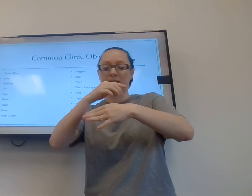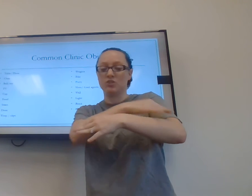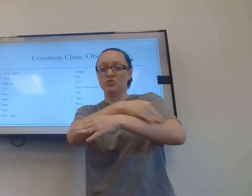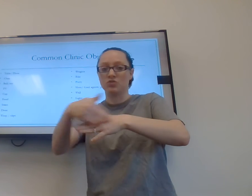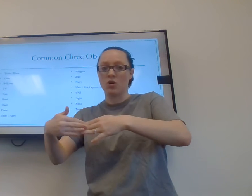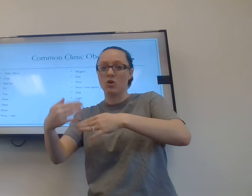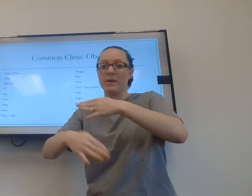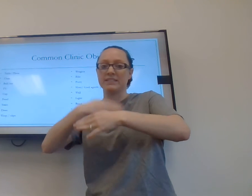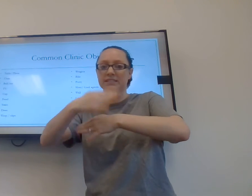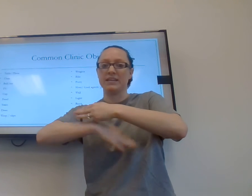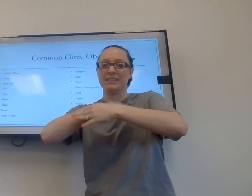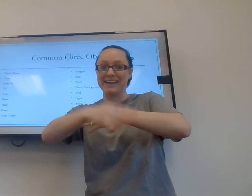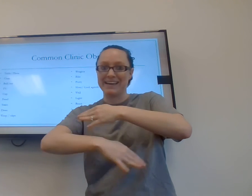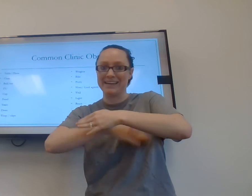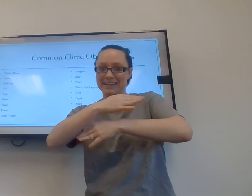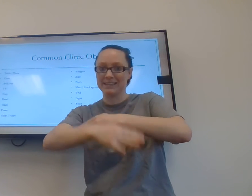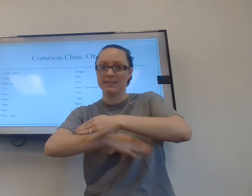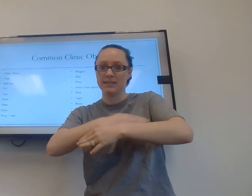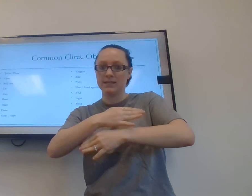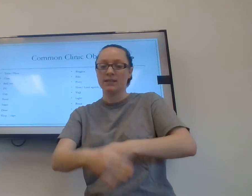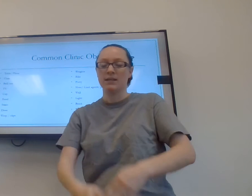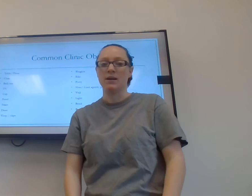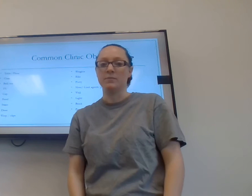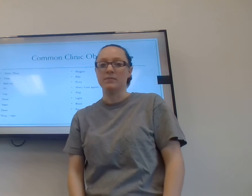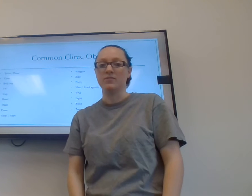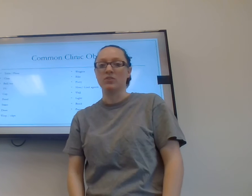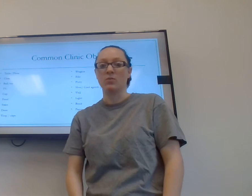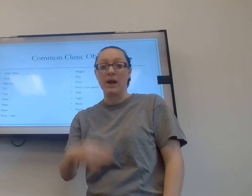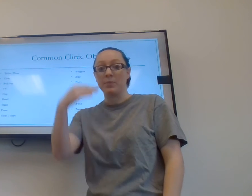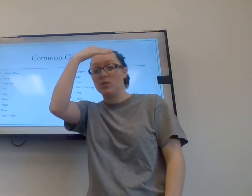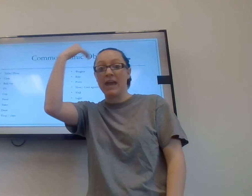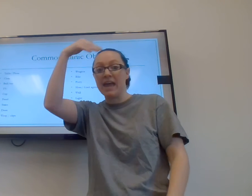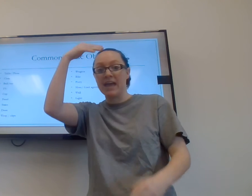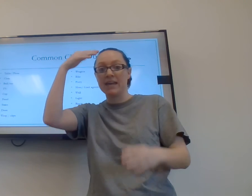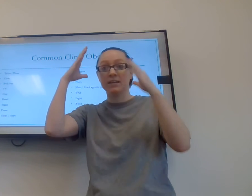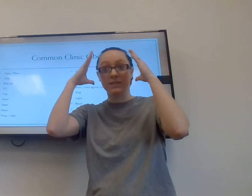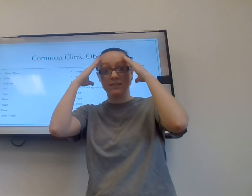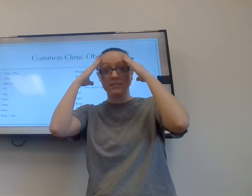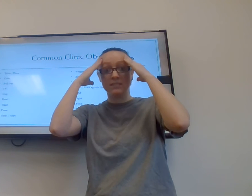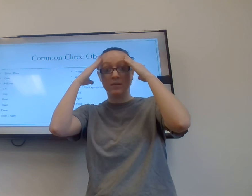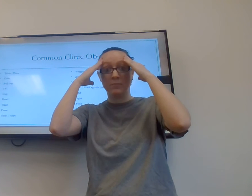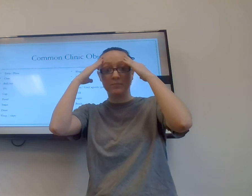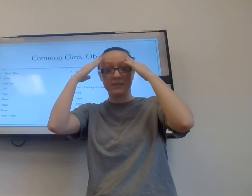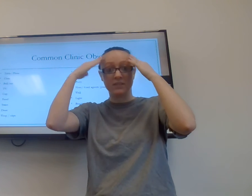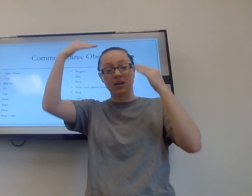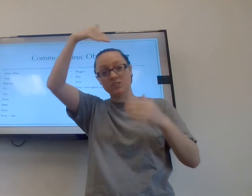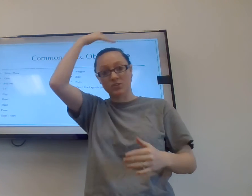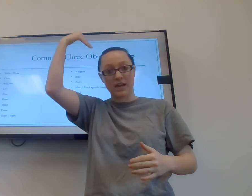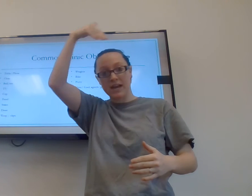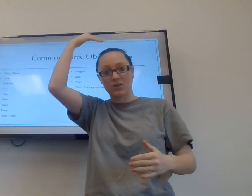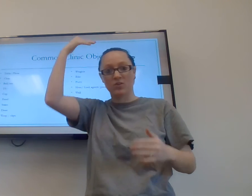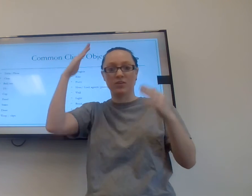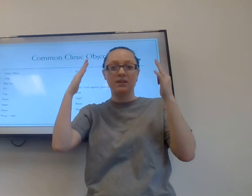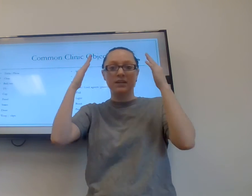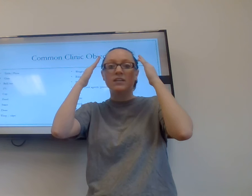use your arm as a leg. If you're going to wrap their head, then touch their head or touch